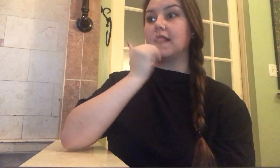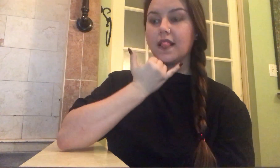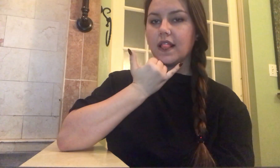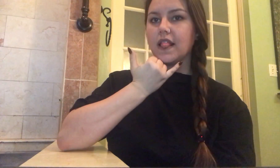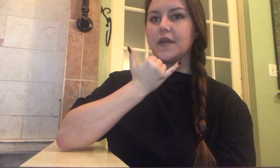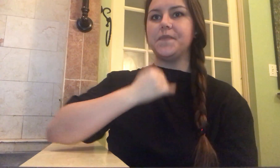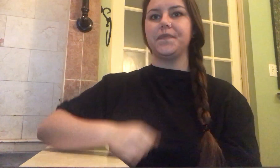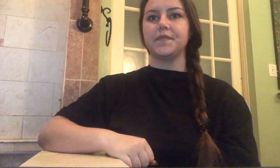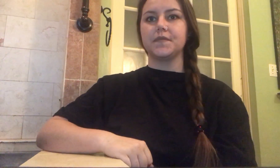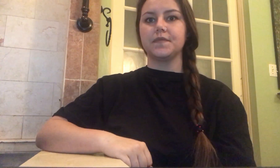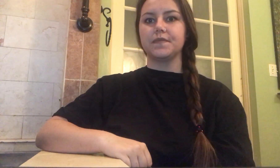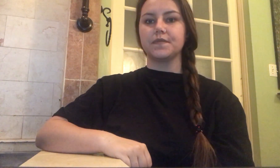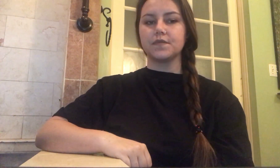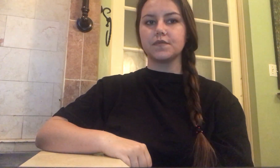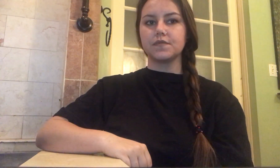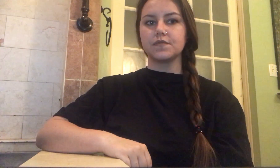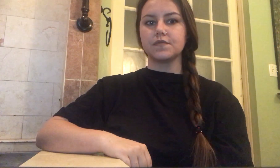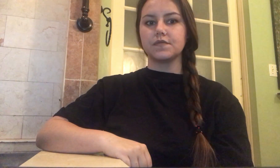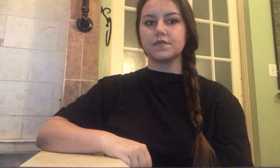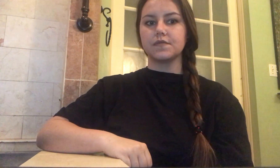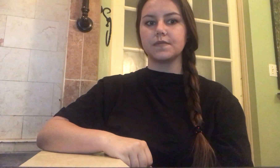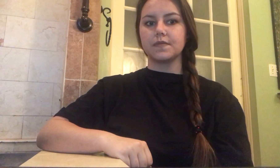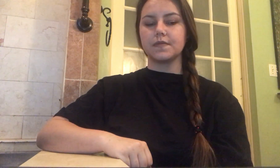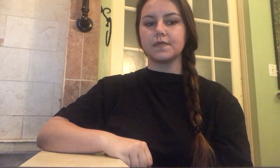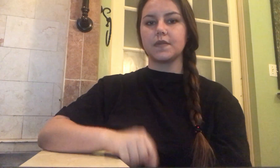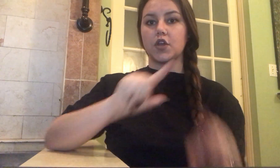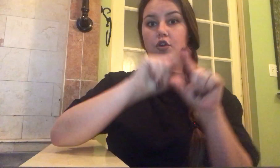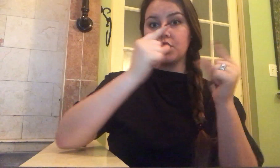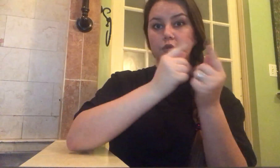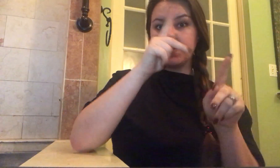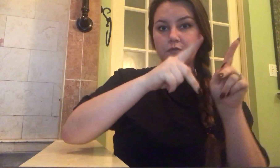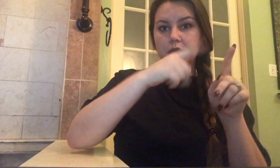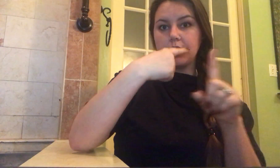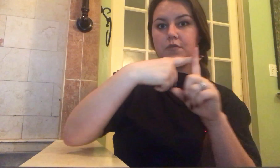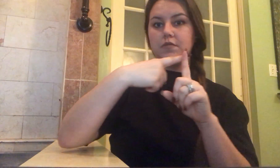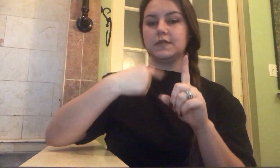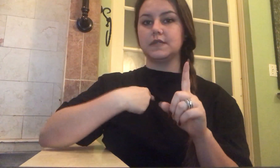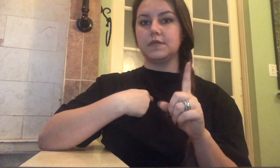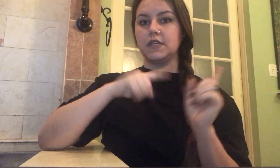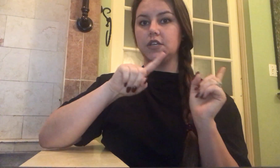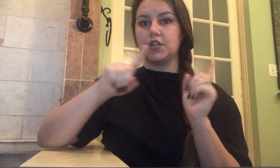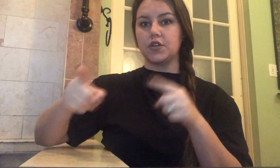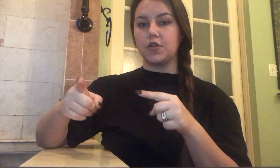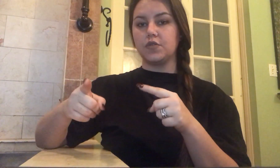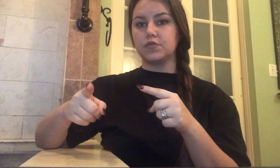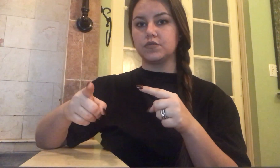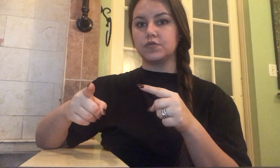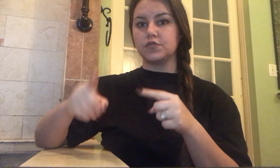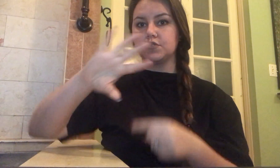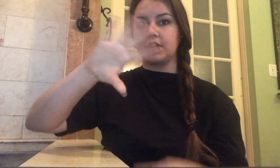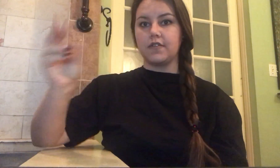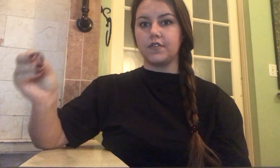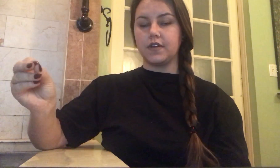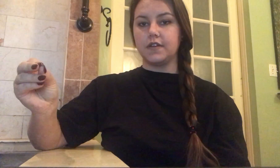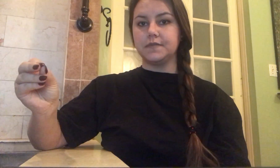post-war Liberia trying to help people get healthy. At the time, there was one doctor for every 50,000 people living in the